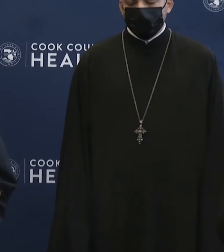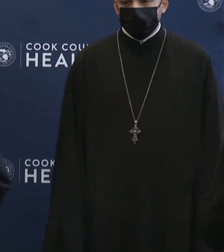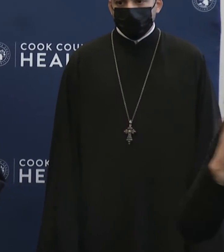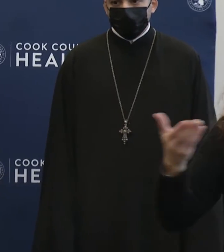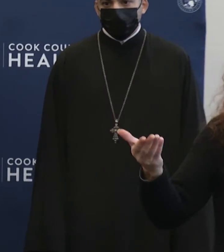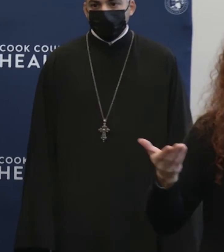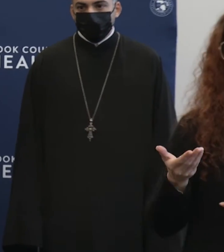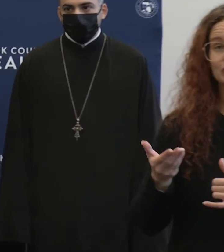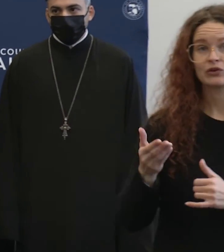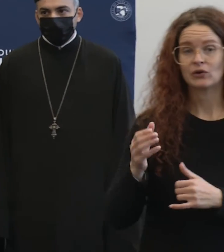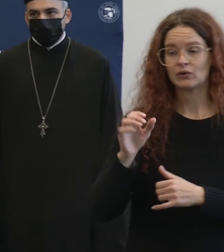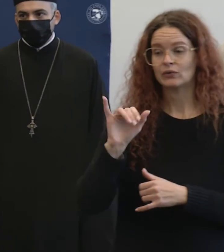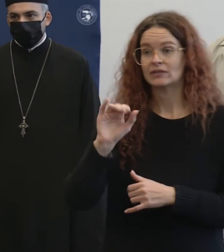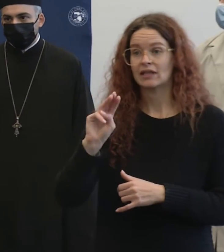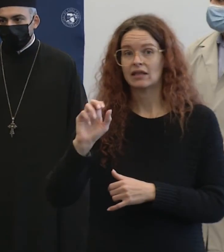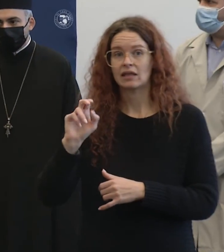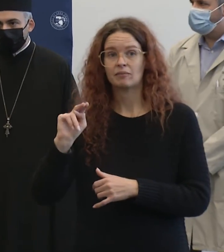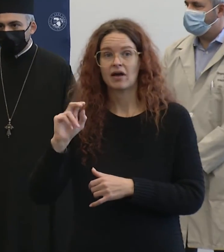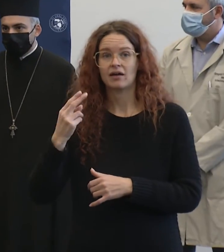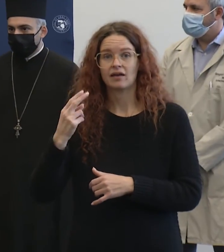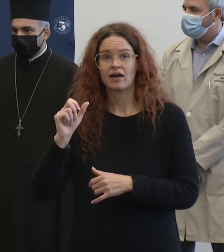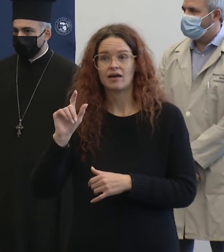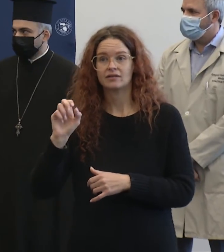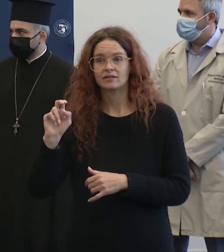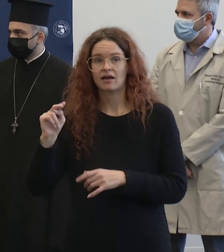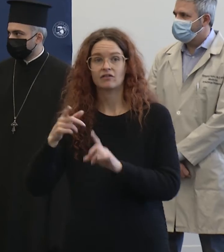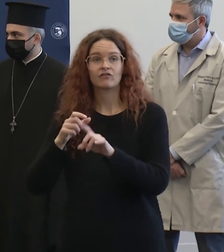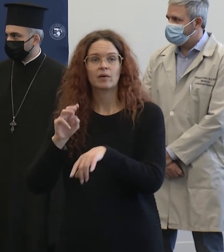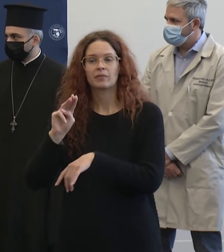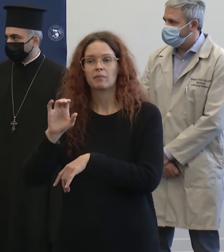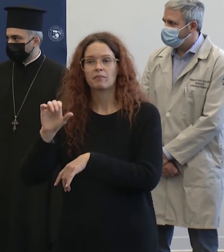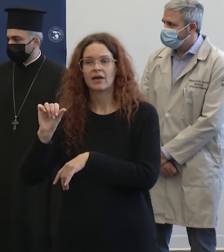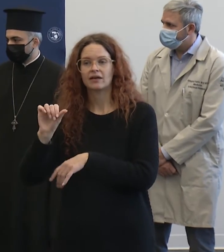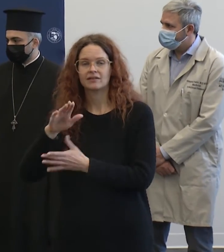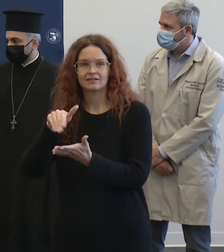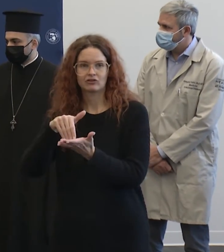introduce Iman Hassan Ali from the Mecca Center.